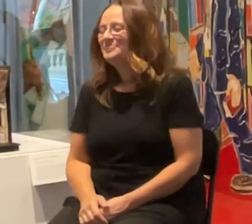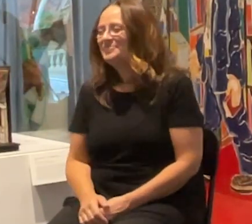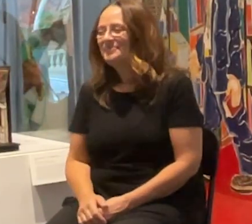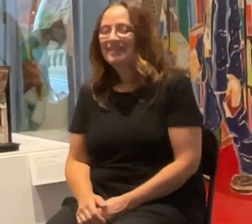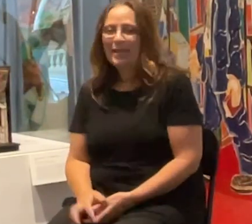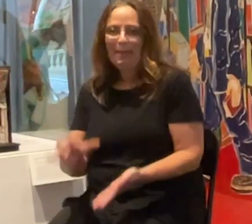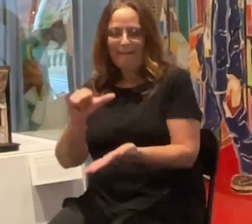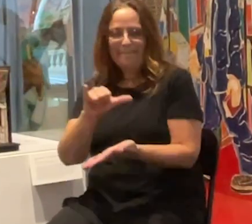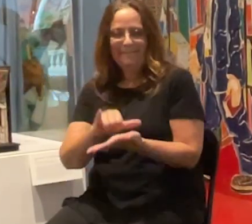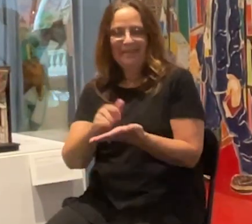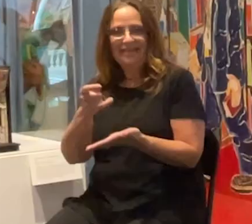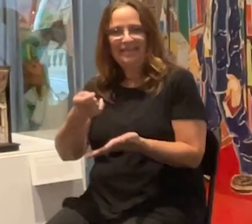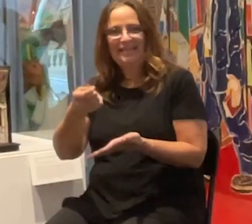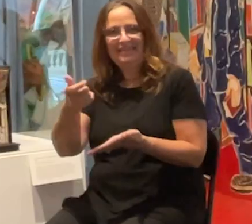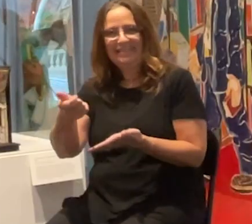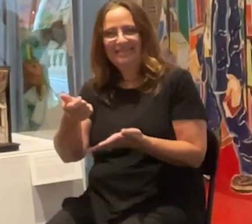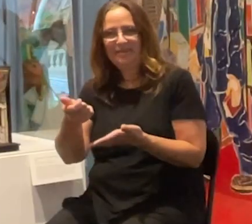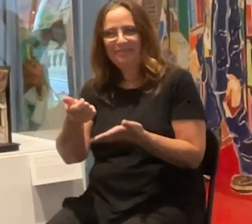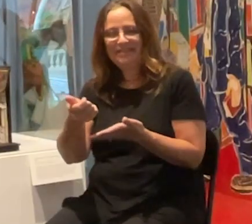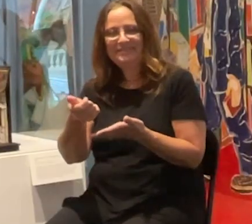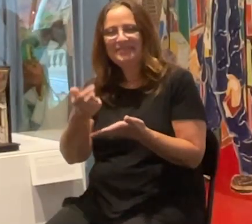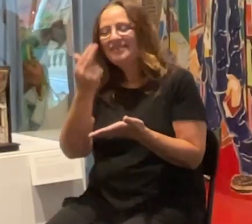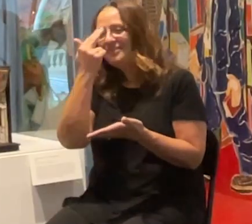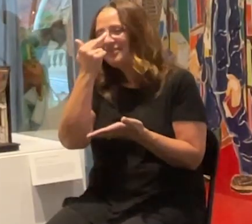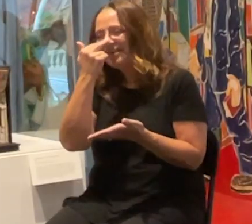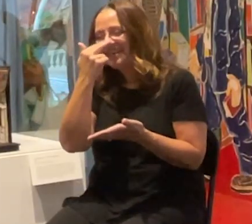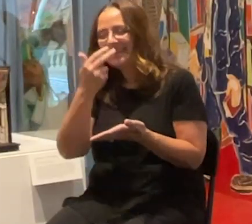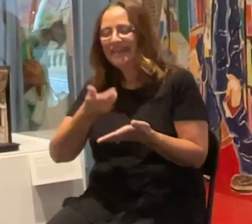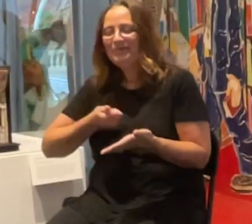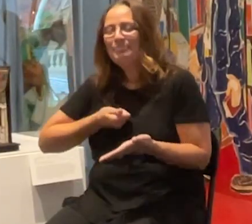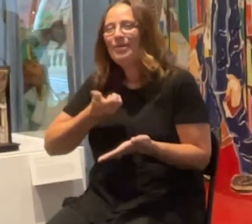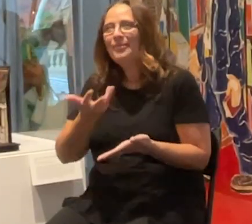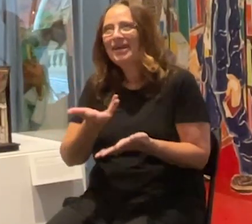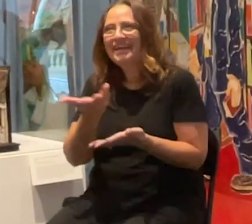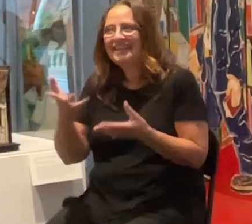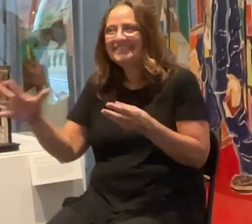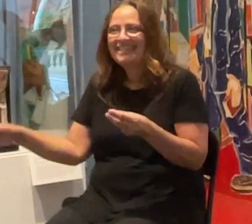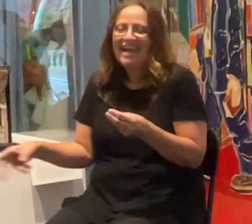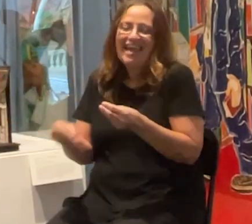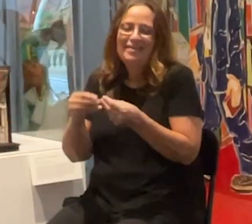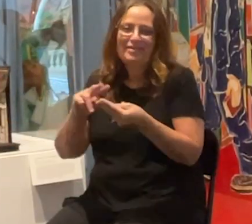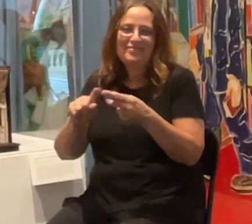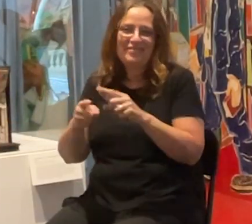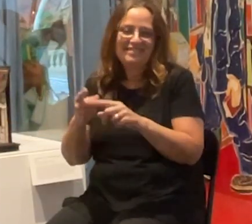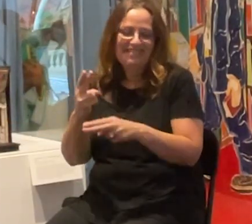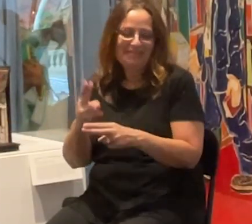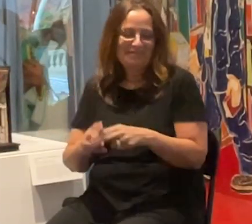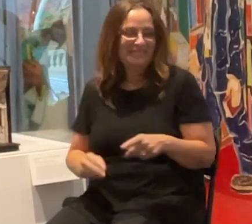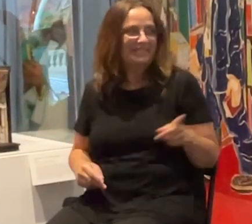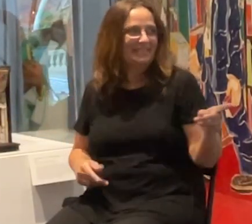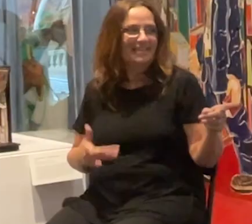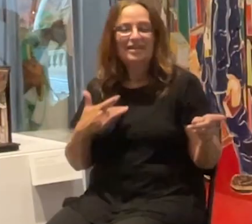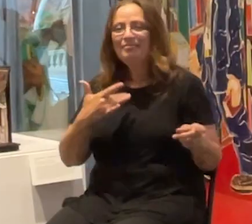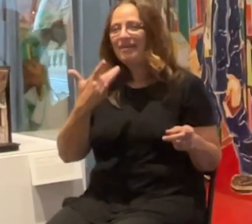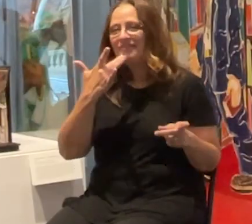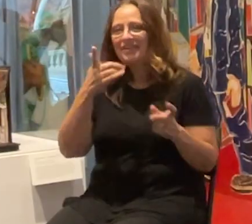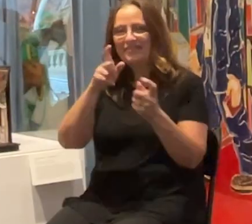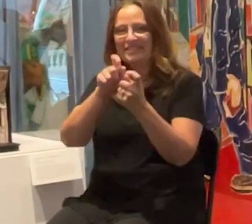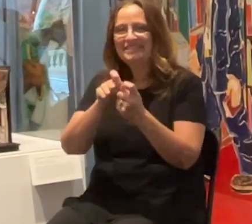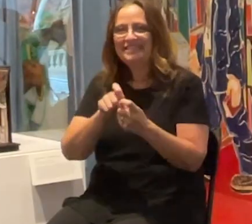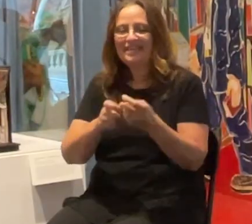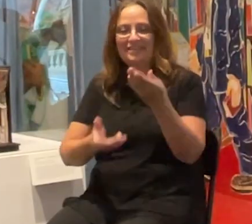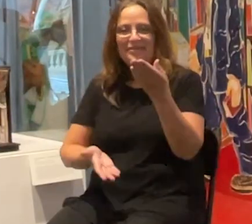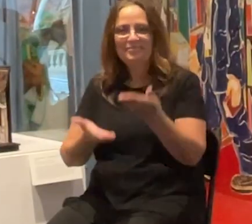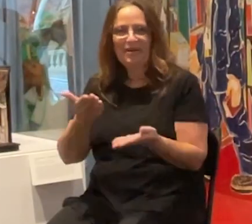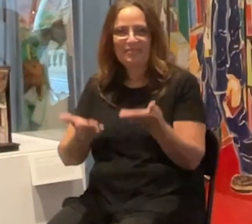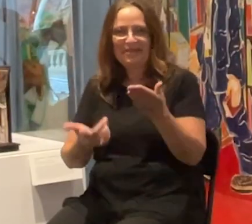It's kind of, you know, little quirks of kind of poetic things like that. I mean, my favorite detail,